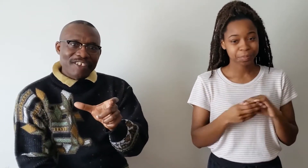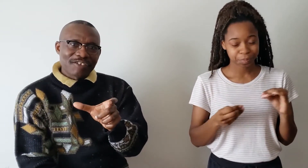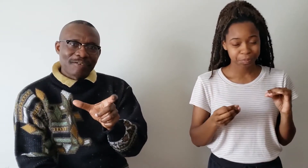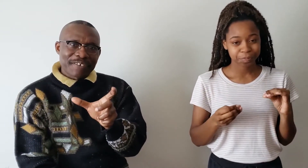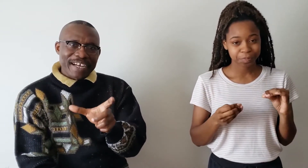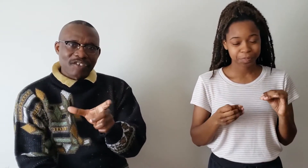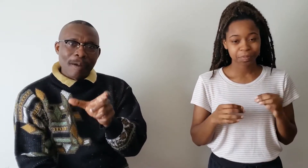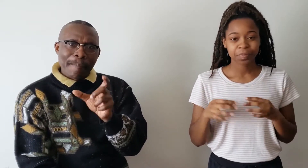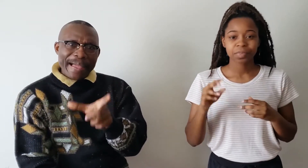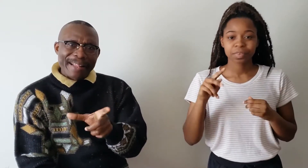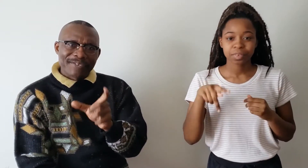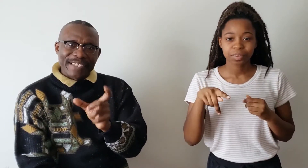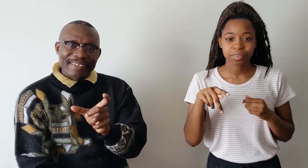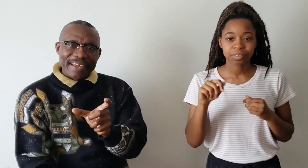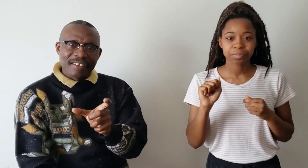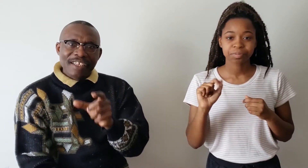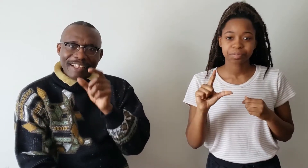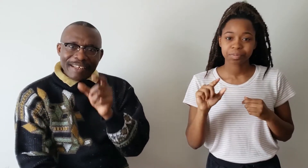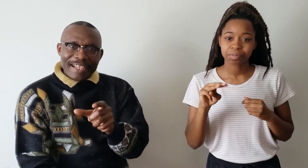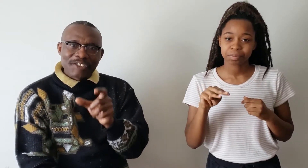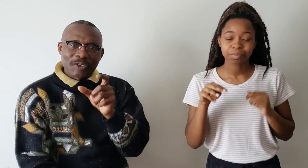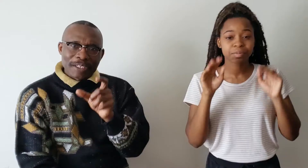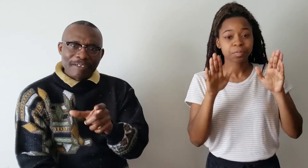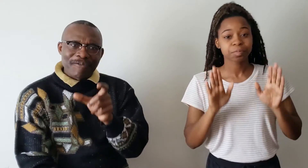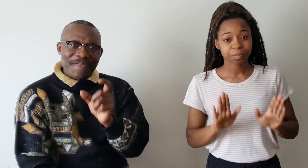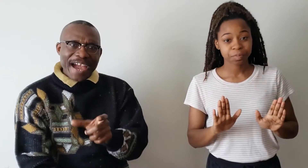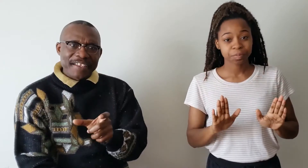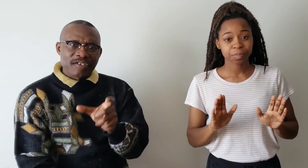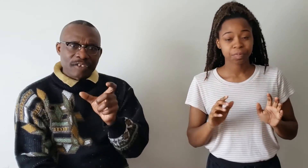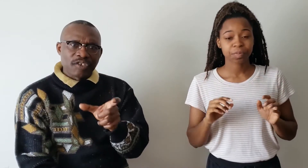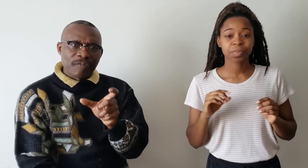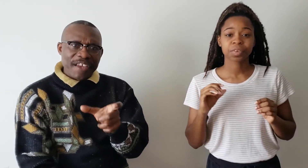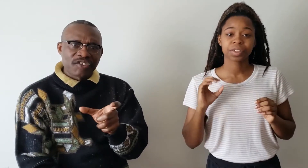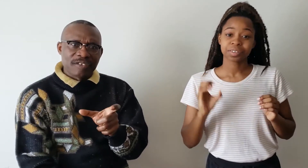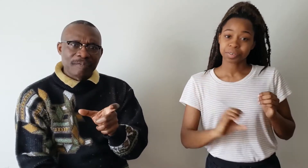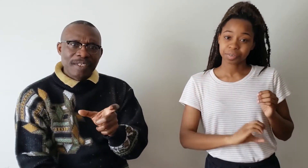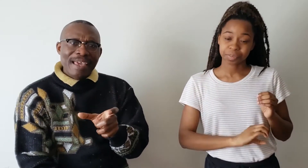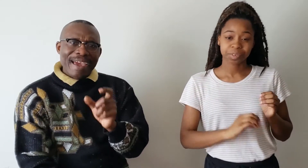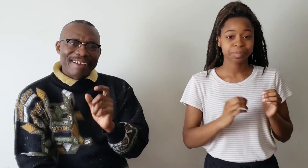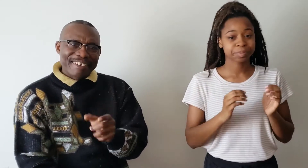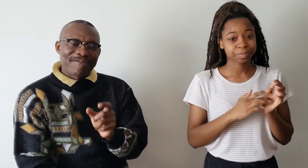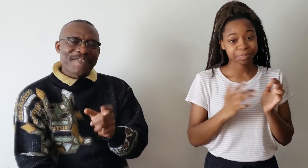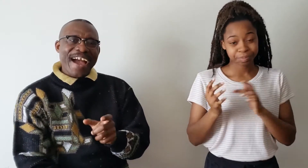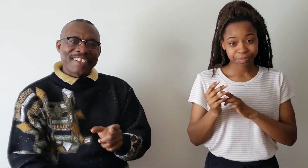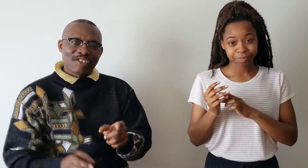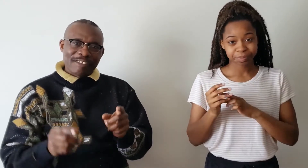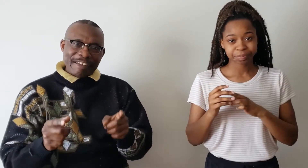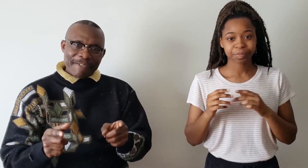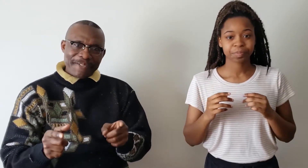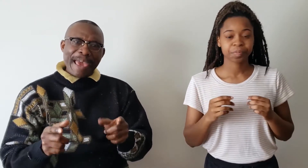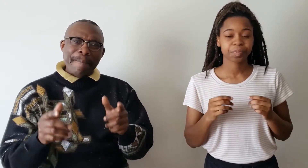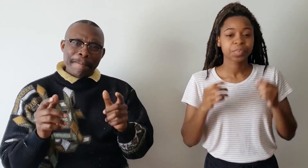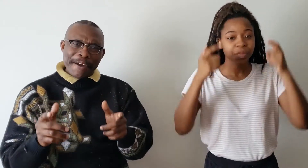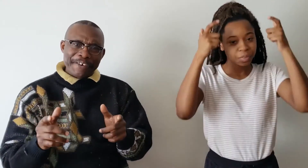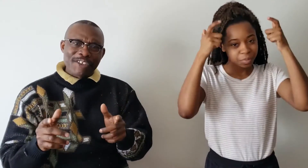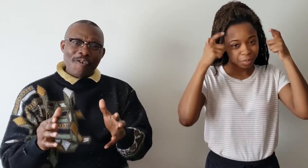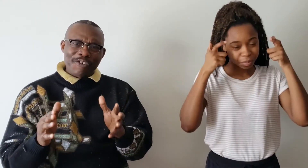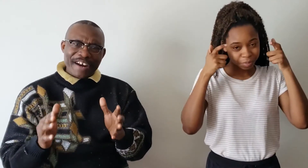coronation of Christ on Palm Sunday led to Good Friday's crucifixion. And Good Friday's death and burial of Christ